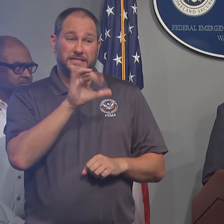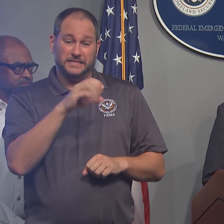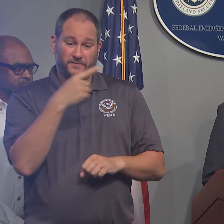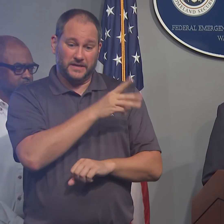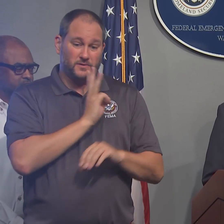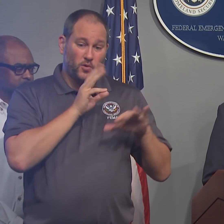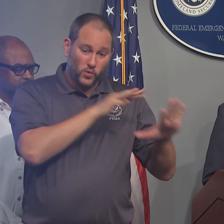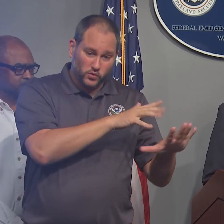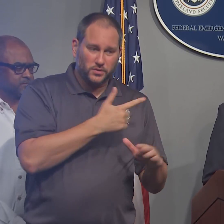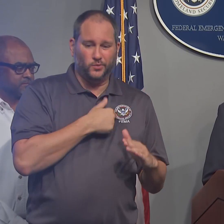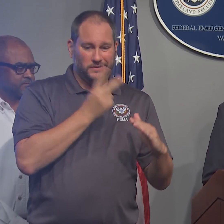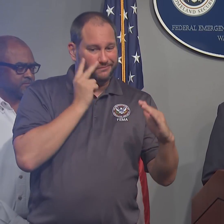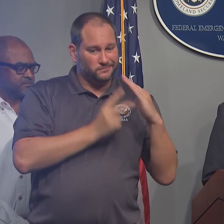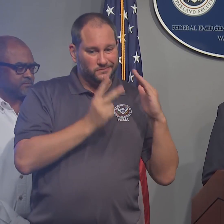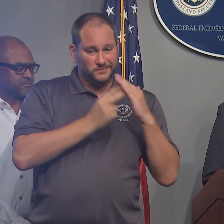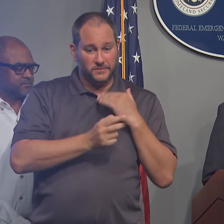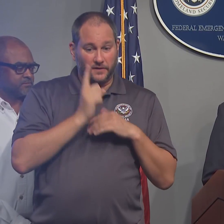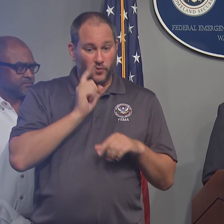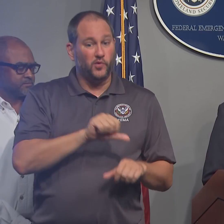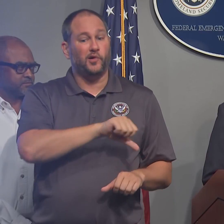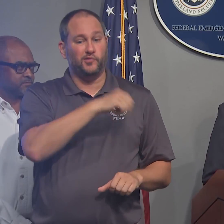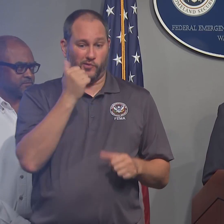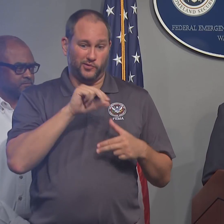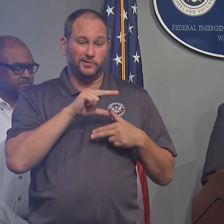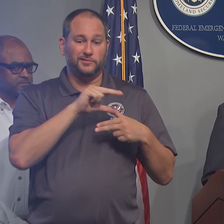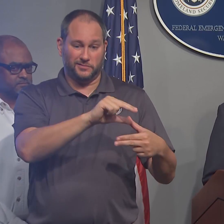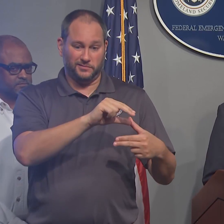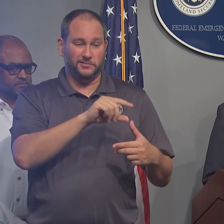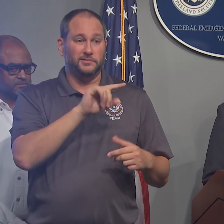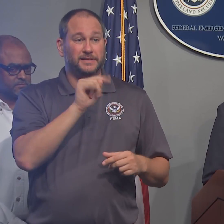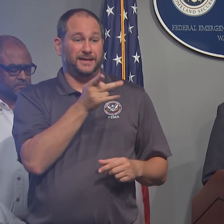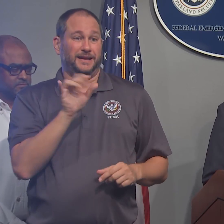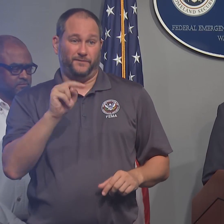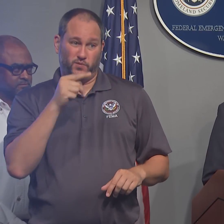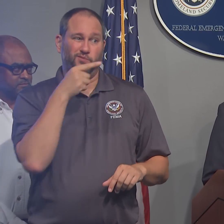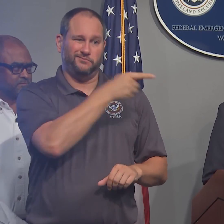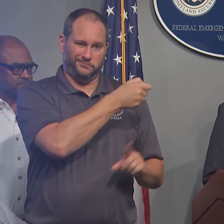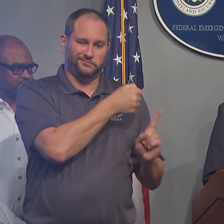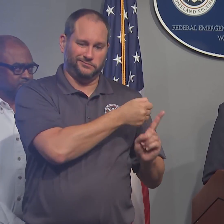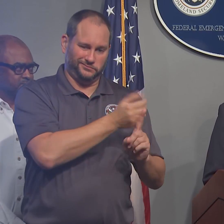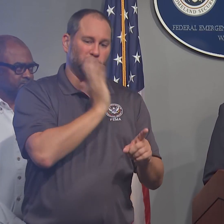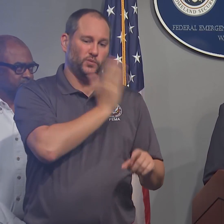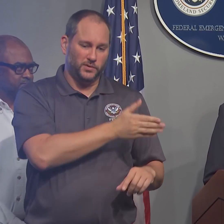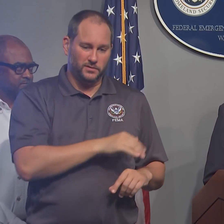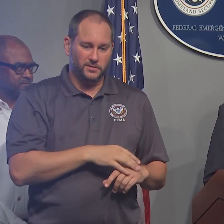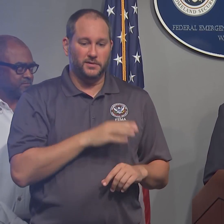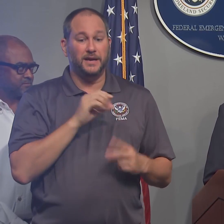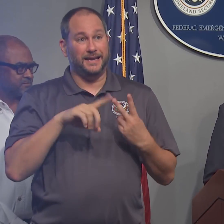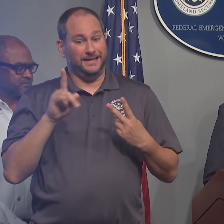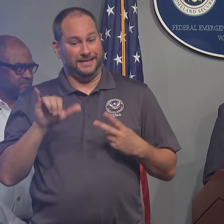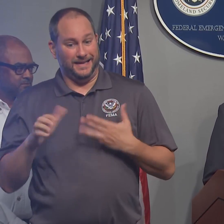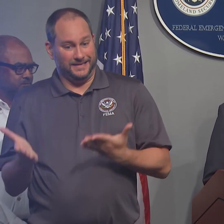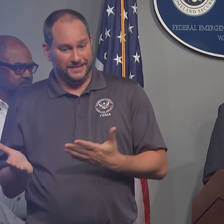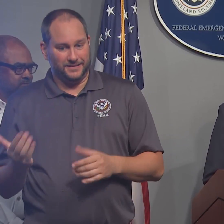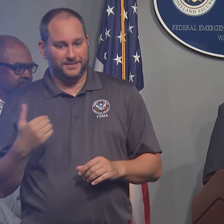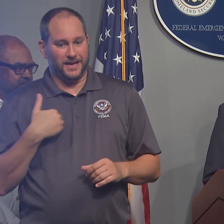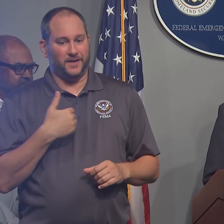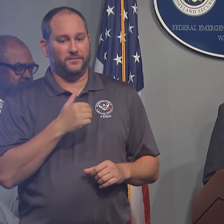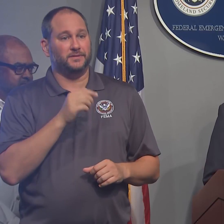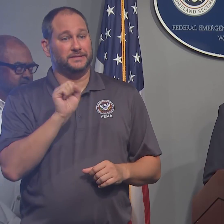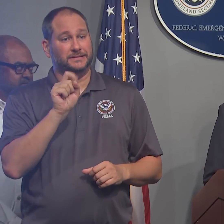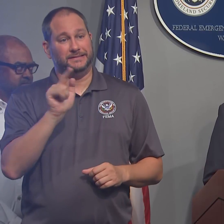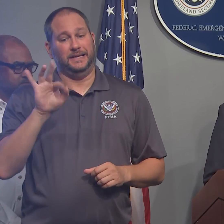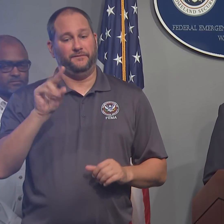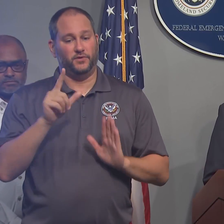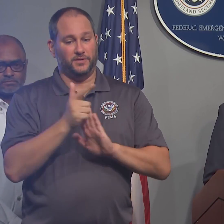and the hurricane out in the Pacific, while here in the Atlantic, under our Stafford Act authorities, we're postured to provide temporary power